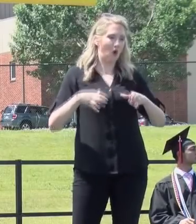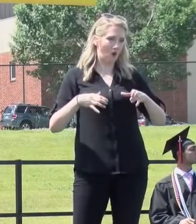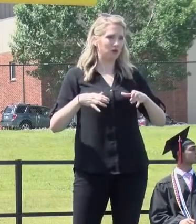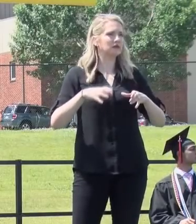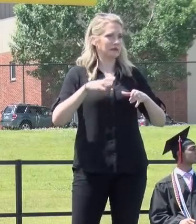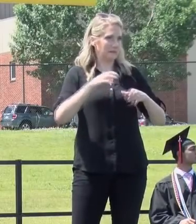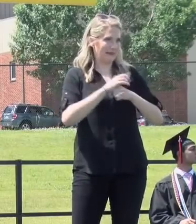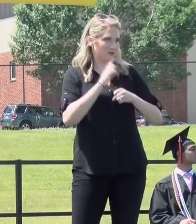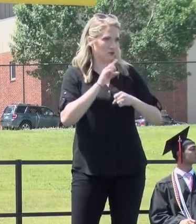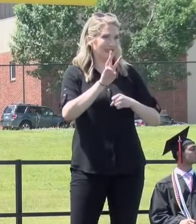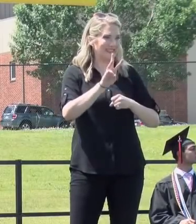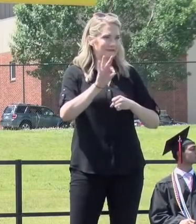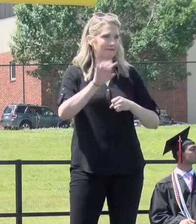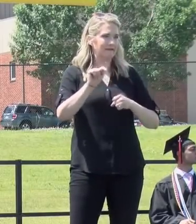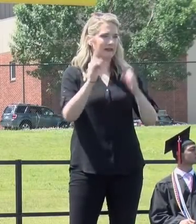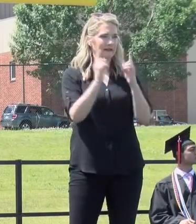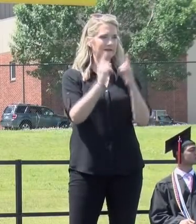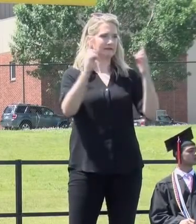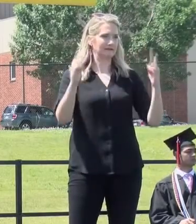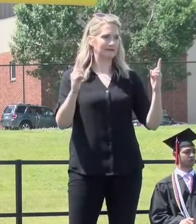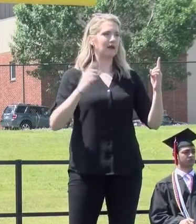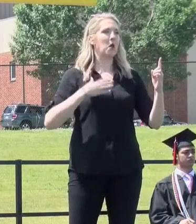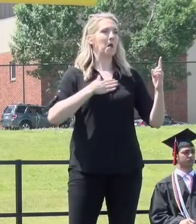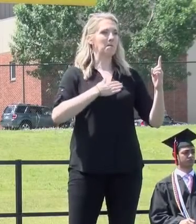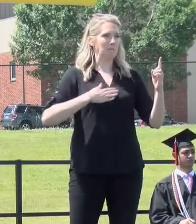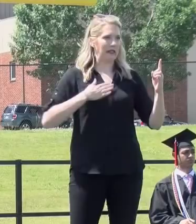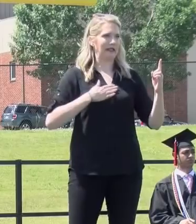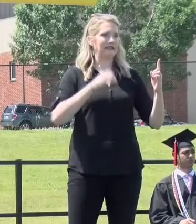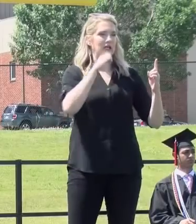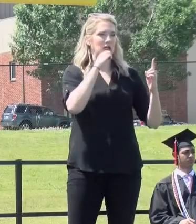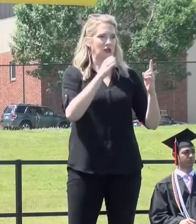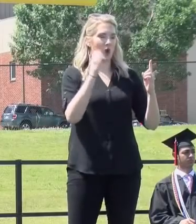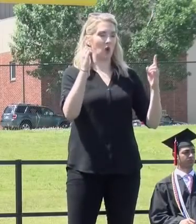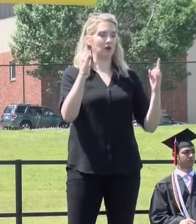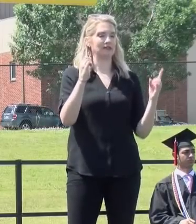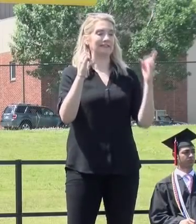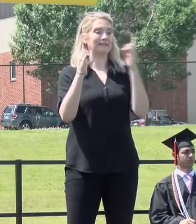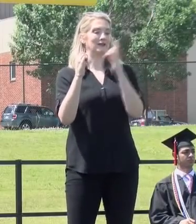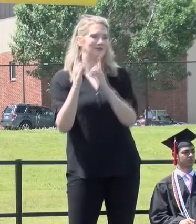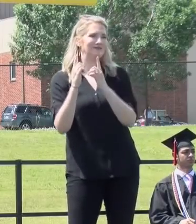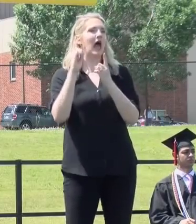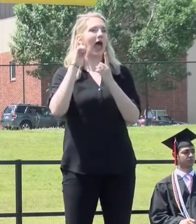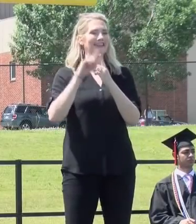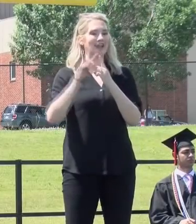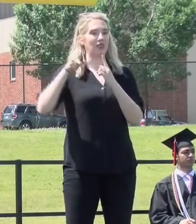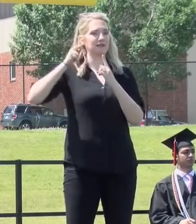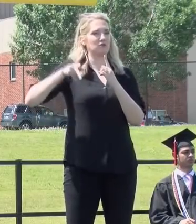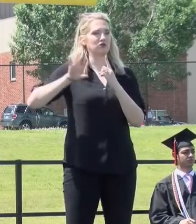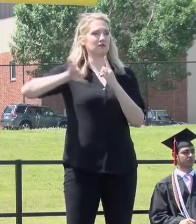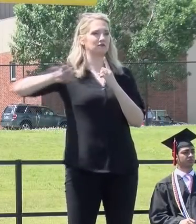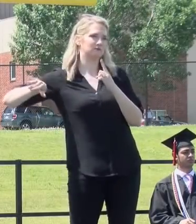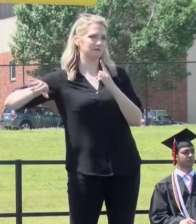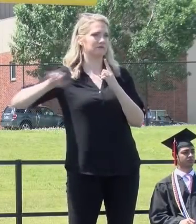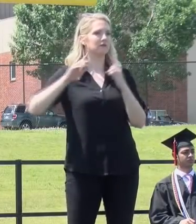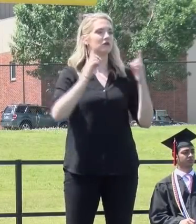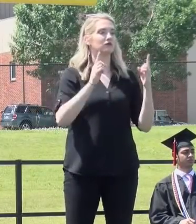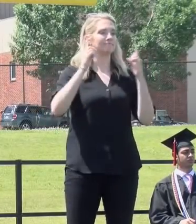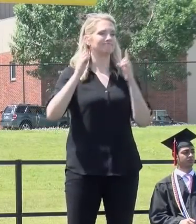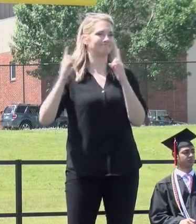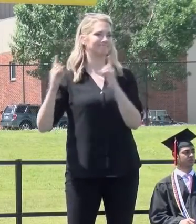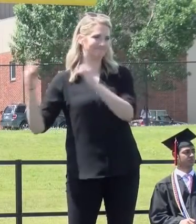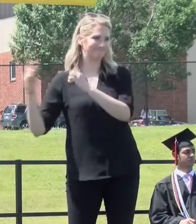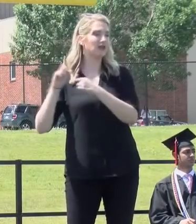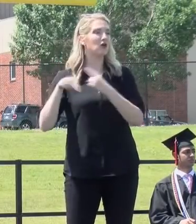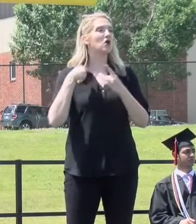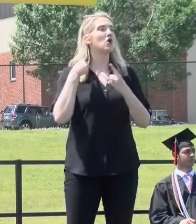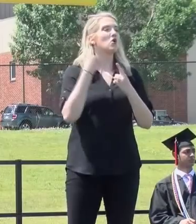social distancing. Please do not move to the next cone until it is vacant. After crossing the stage, your